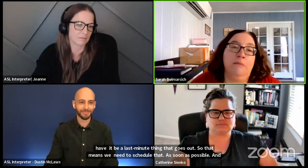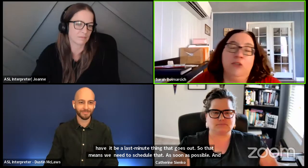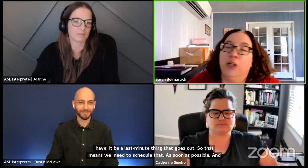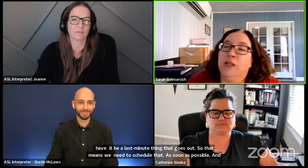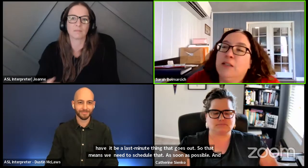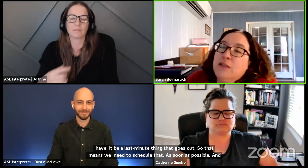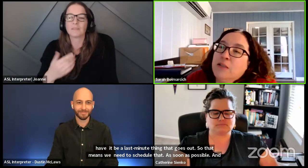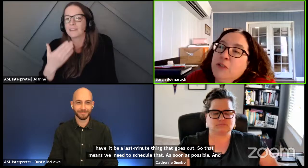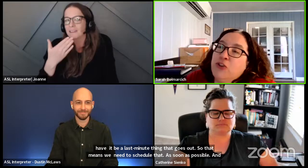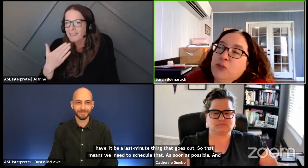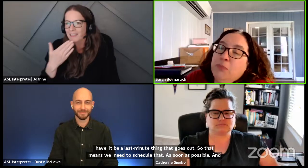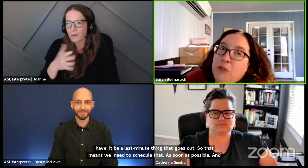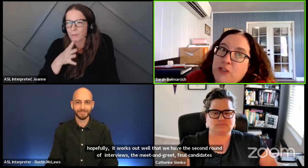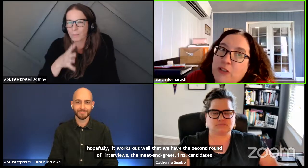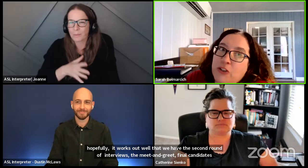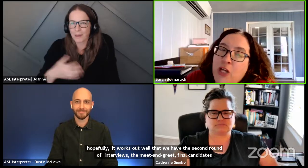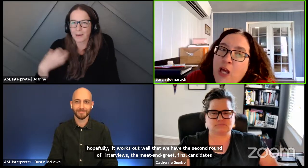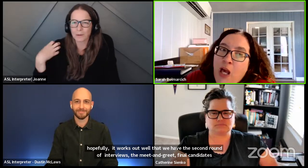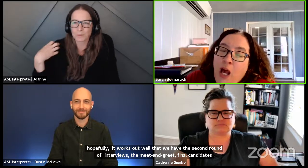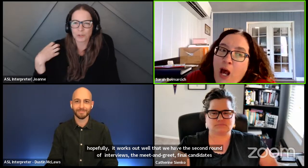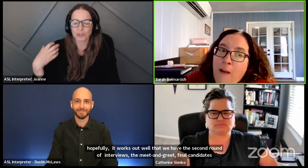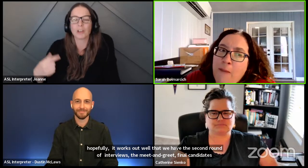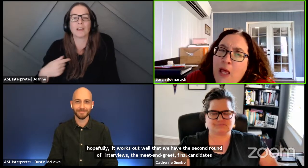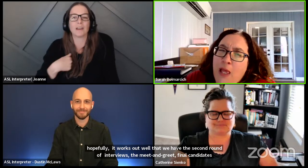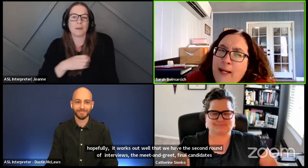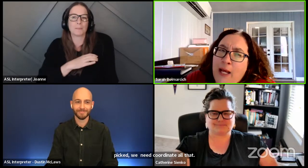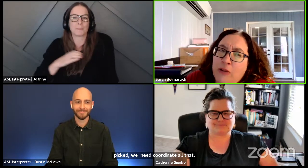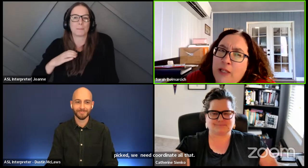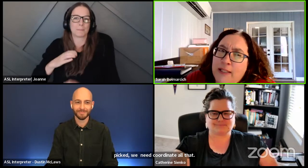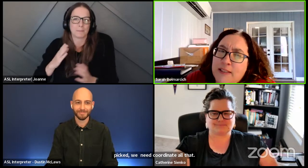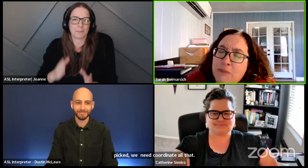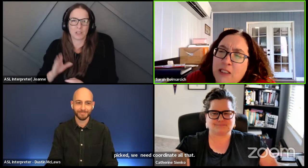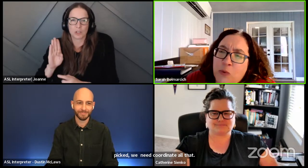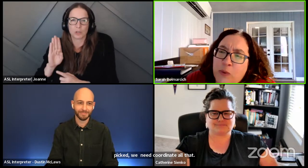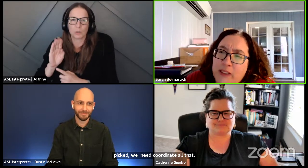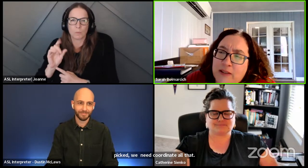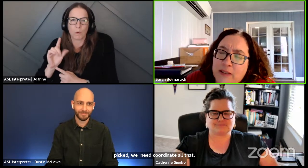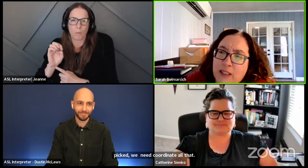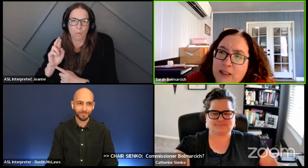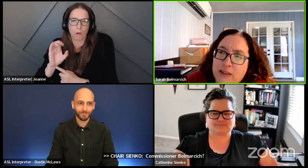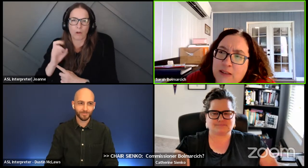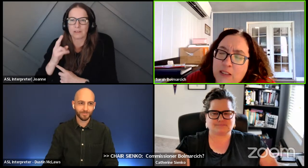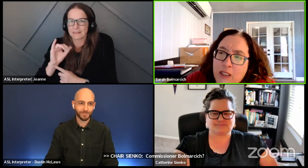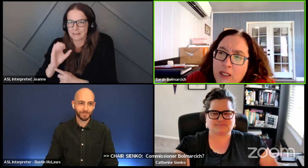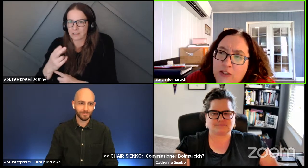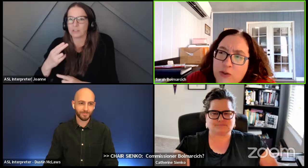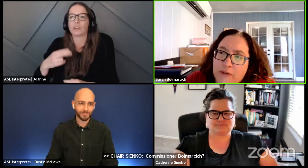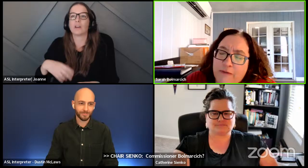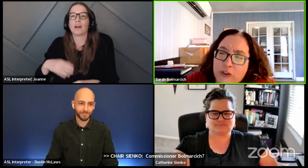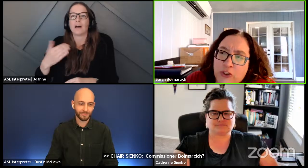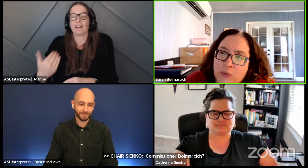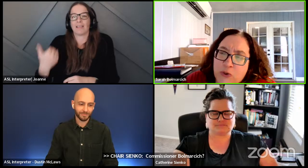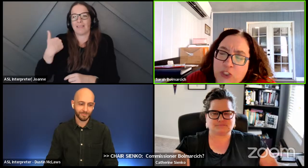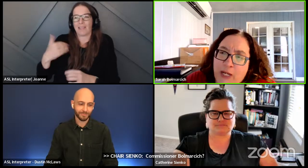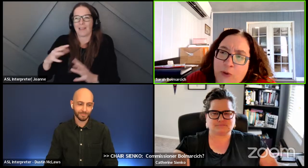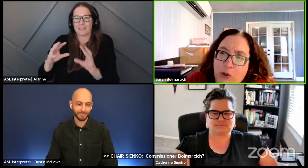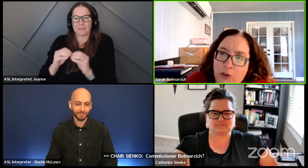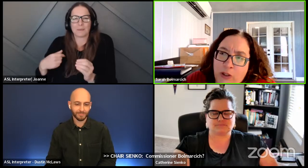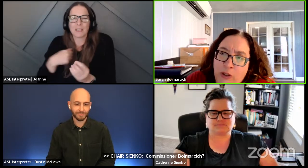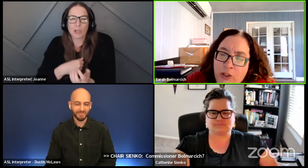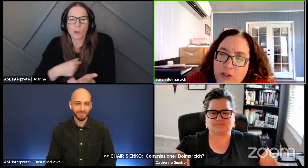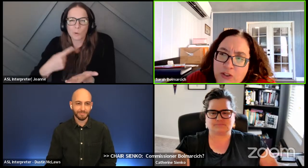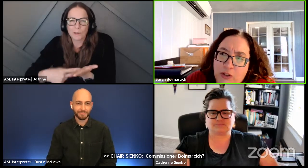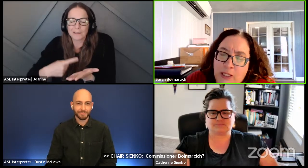Thank you, Madam Chair. This is Commissioner Bomarsich. At our last meeting, we discussed a sort of virtual